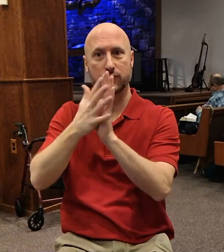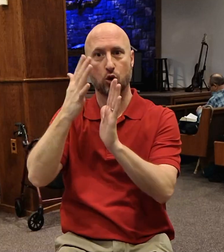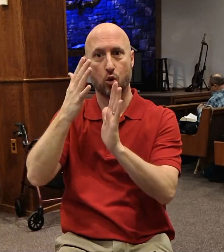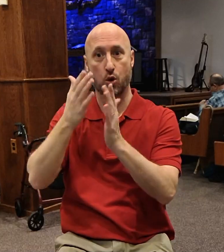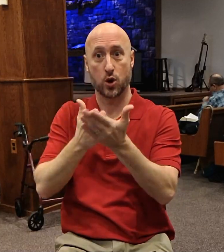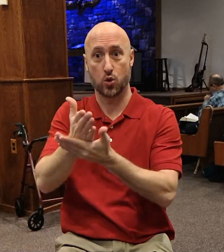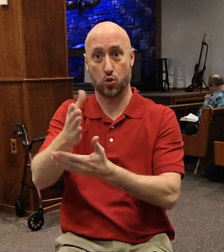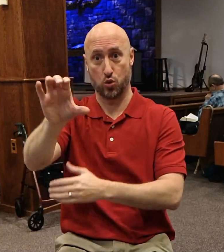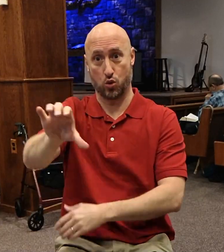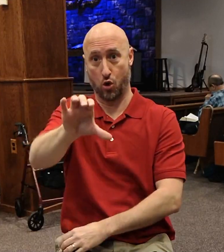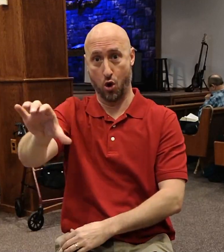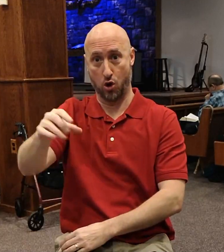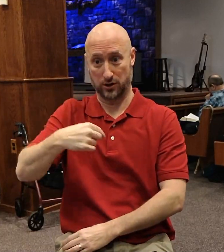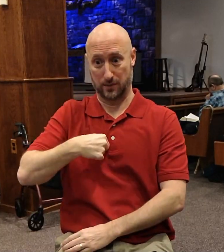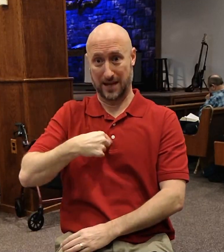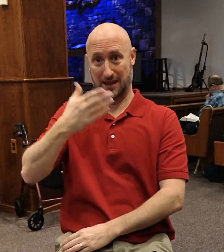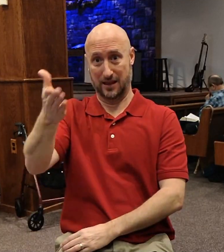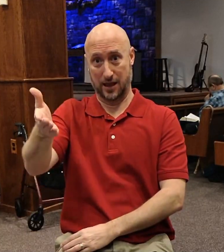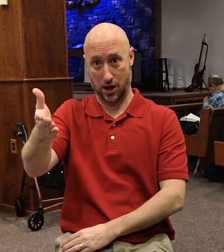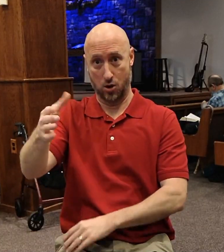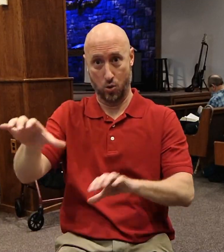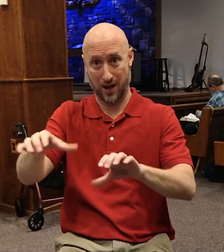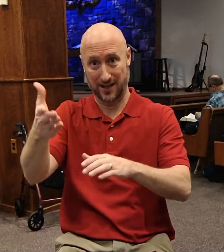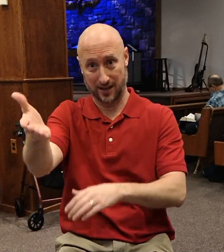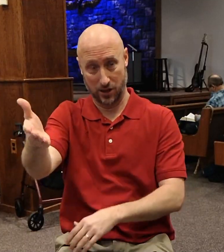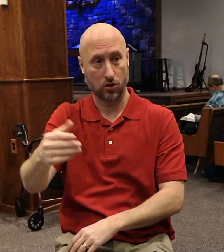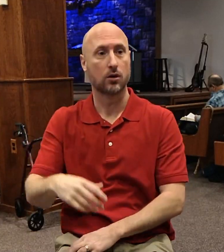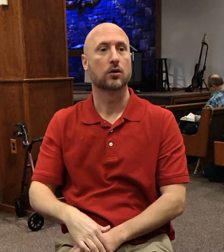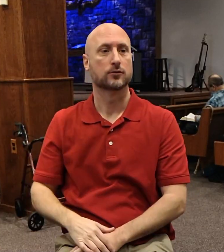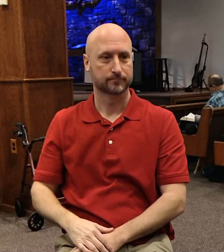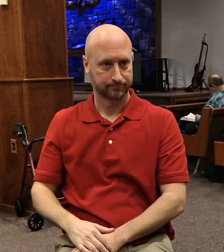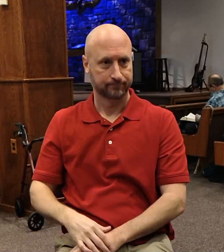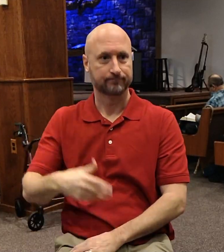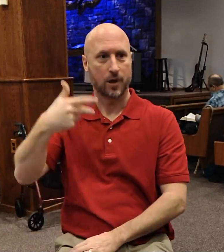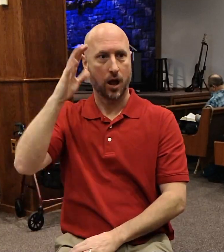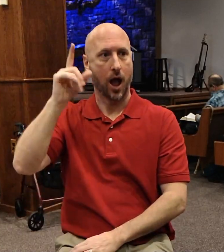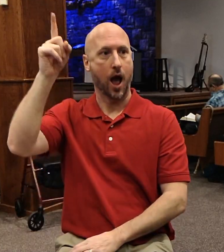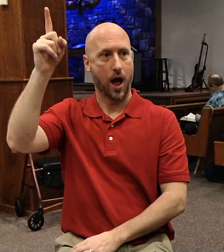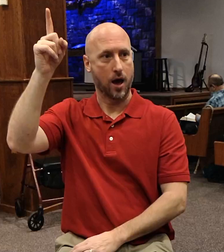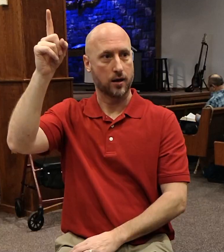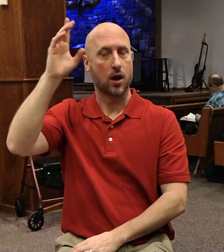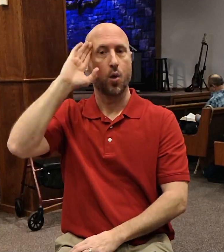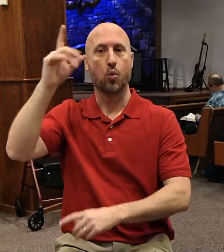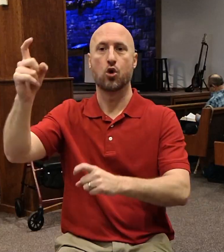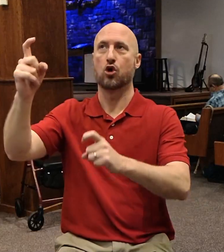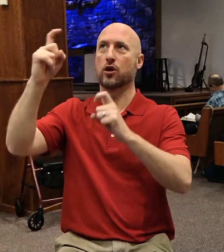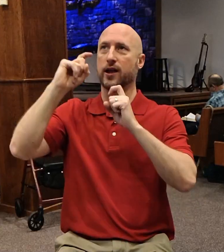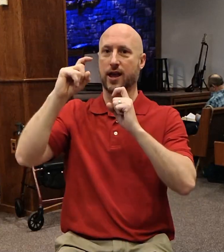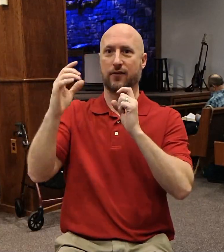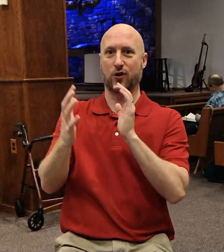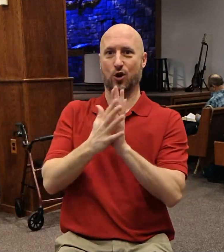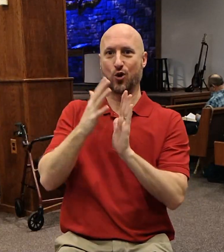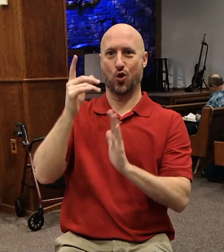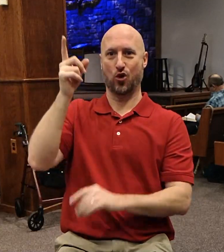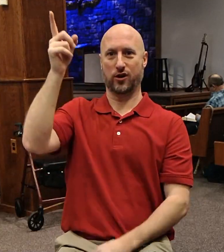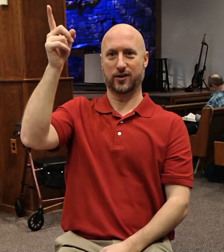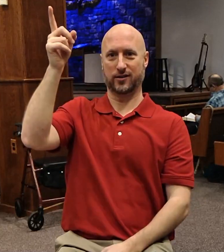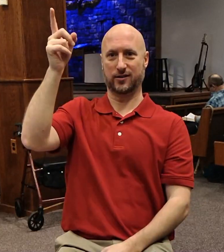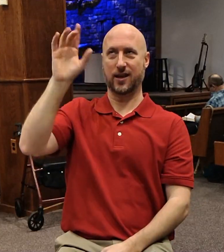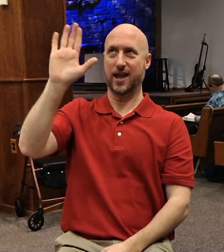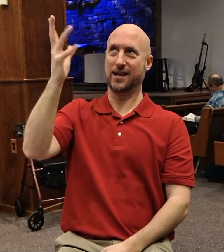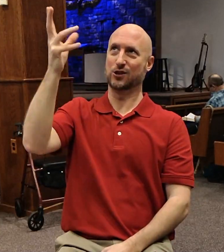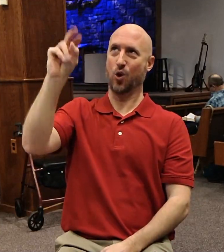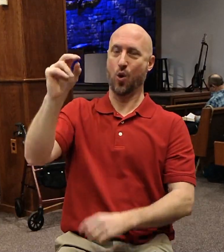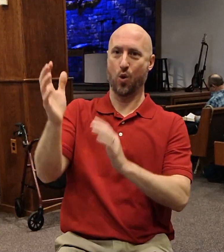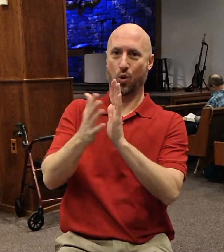God shall also glorify, future tense, him, it's going to happen, in